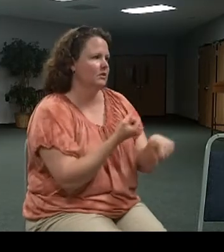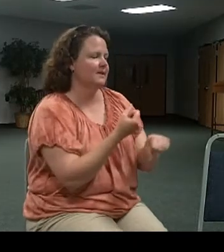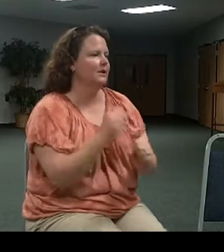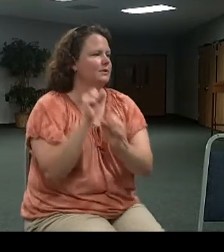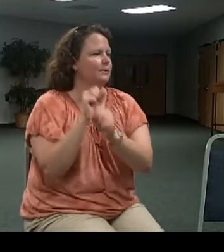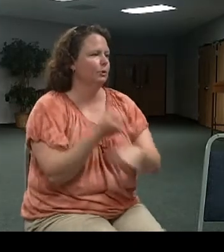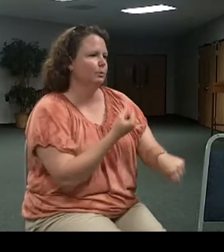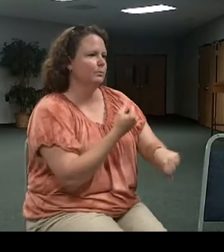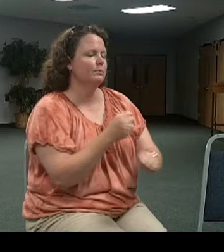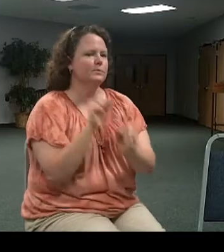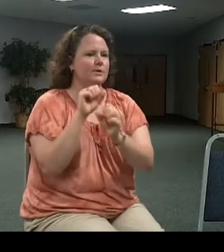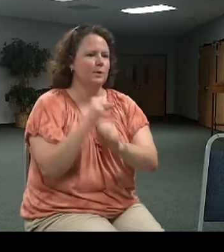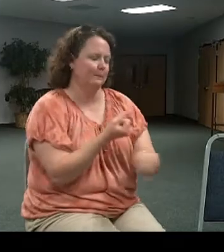Just like using a broom, sweep.